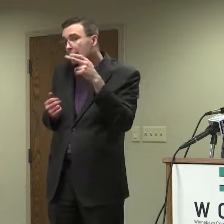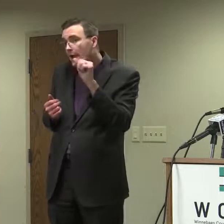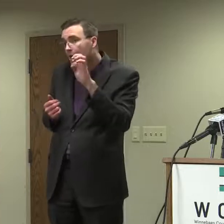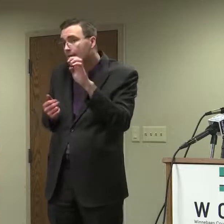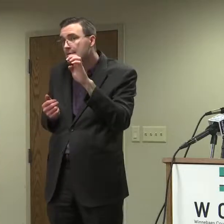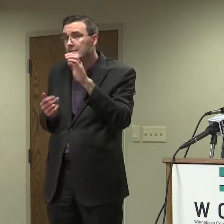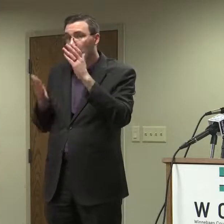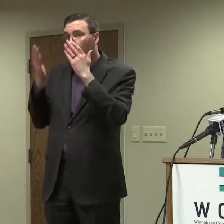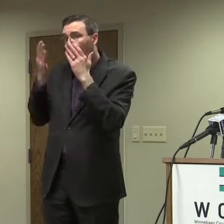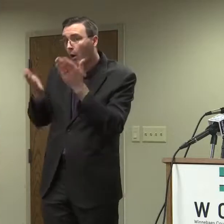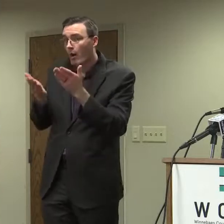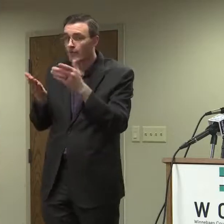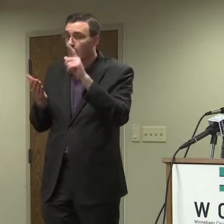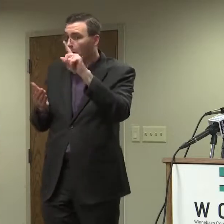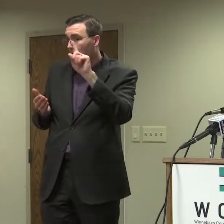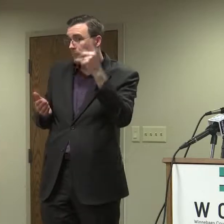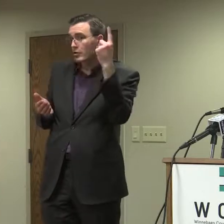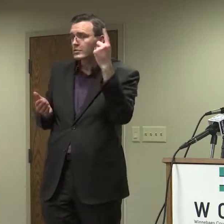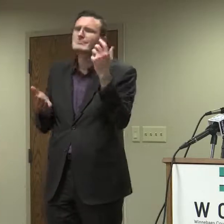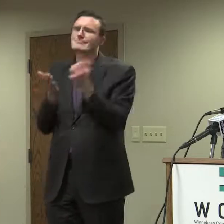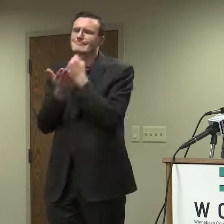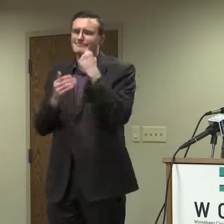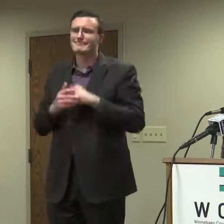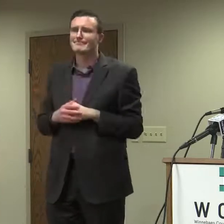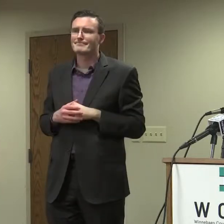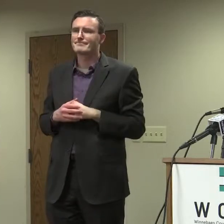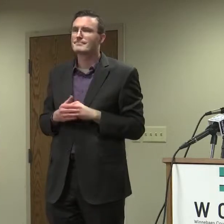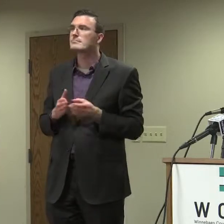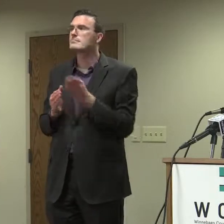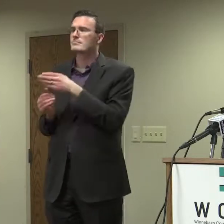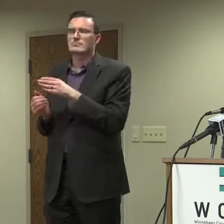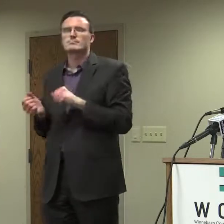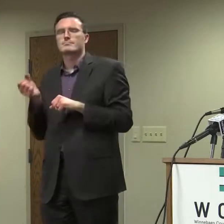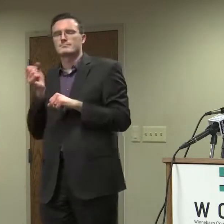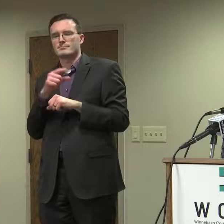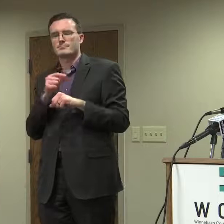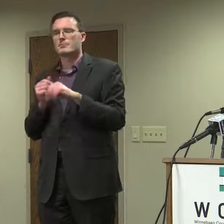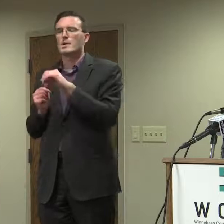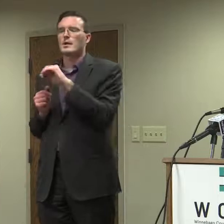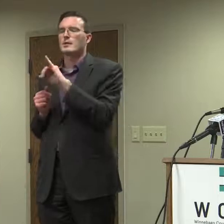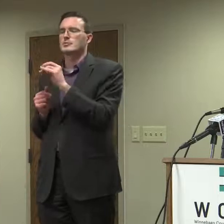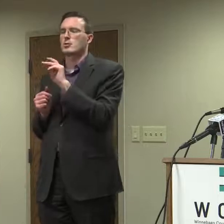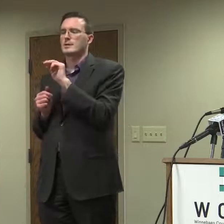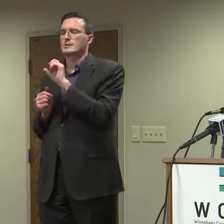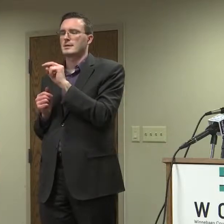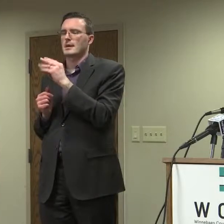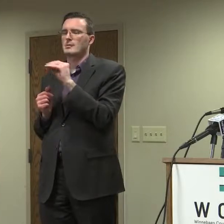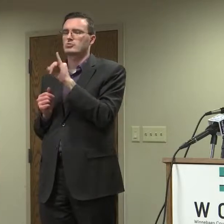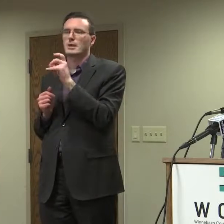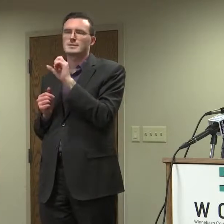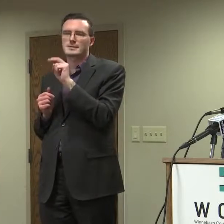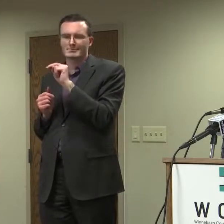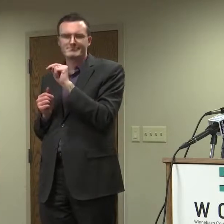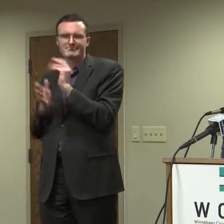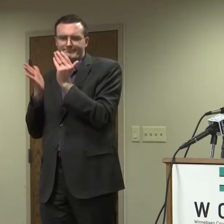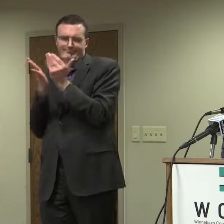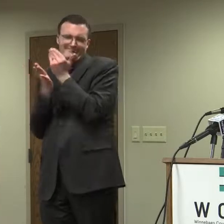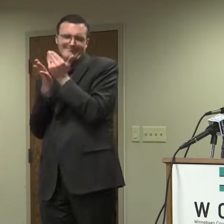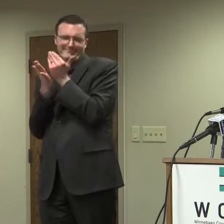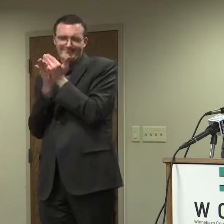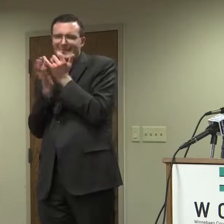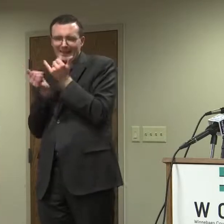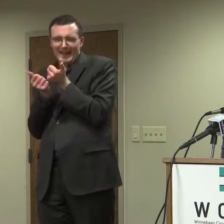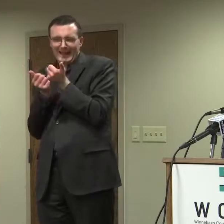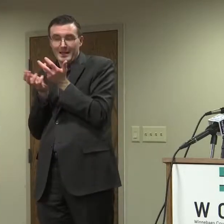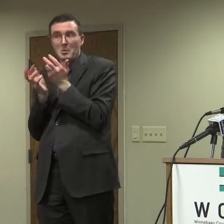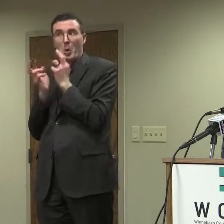vaccinated. With the Johnson & Johnson coming up as another manufacturer that's hopefully going to be entering